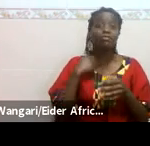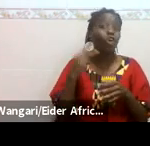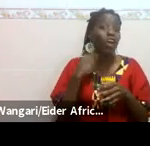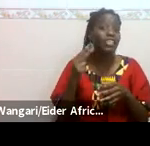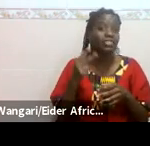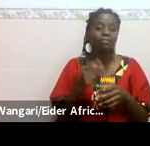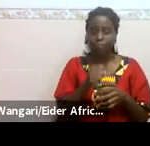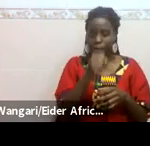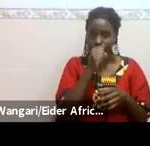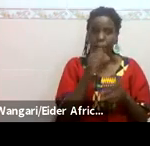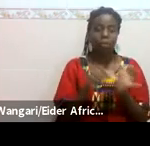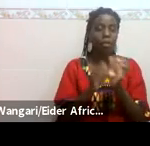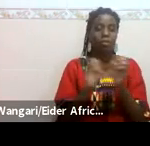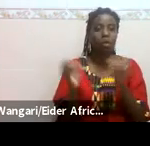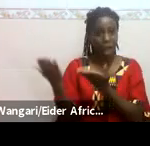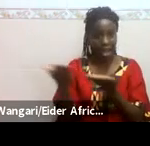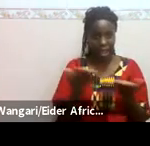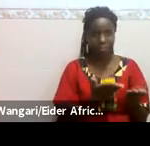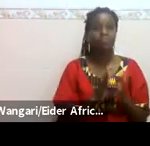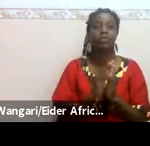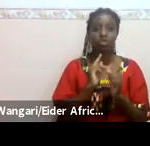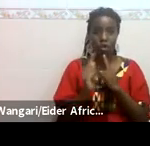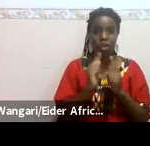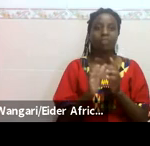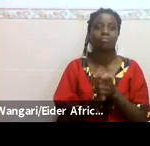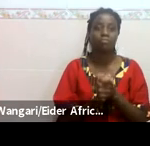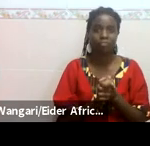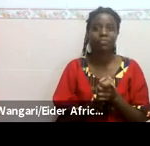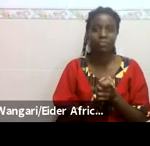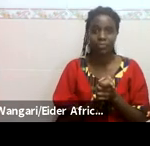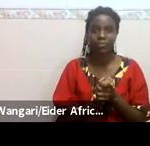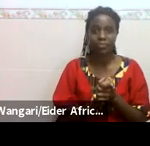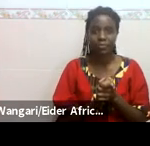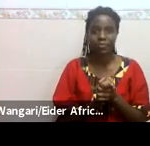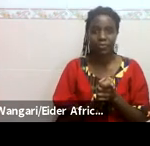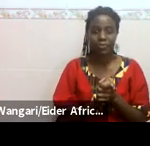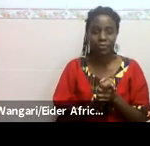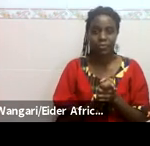that was said related to the preprint so far, you're also welcome to unmute.